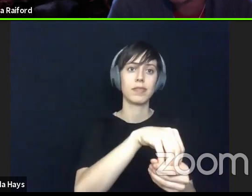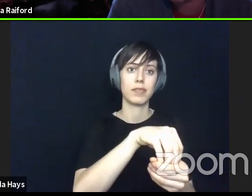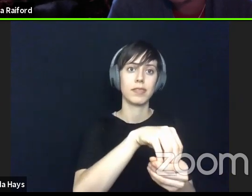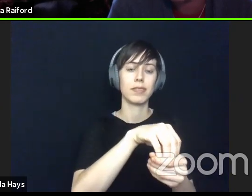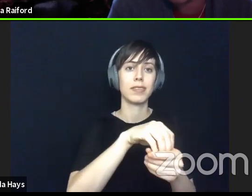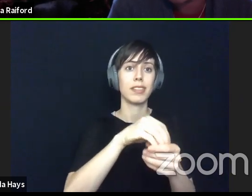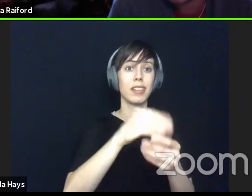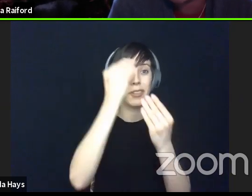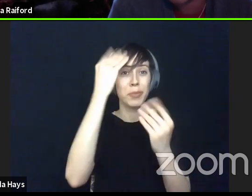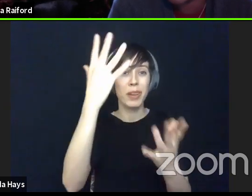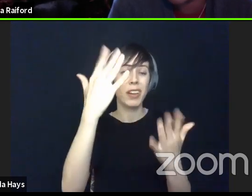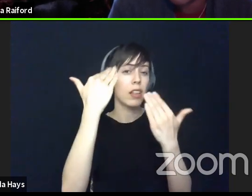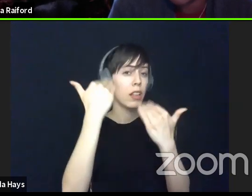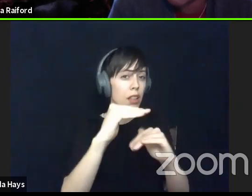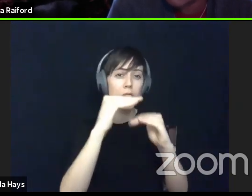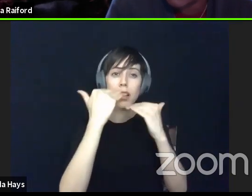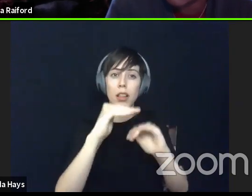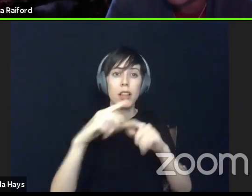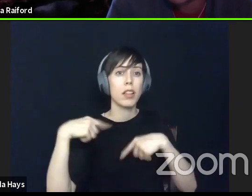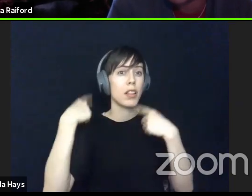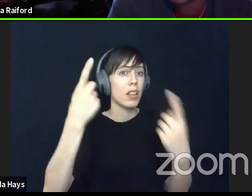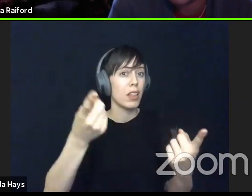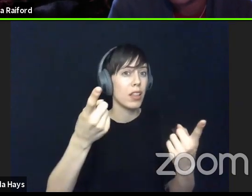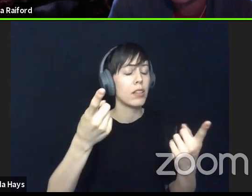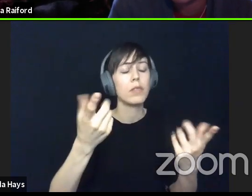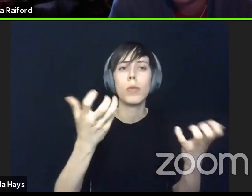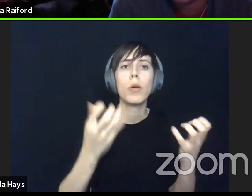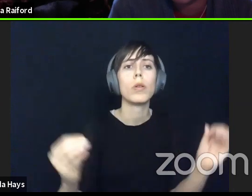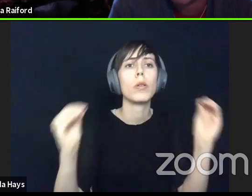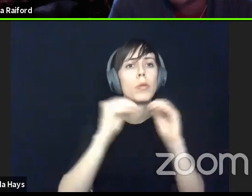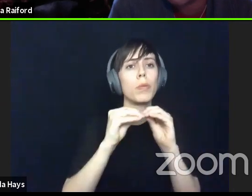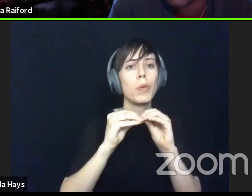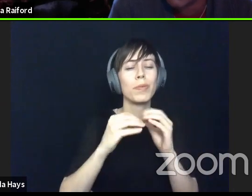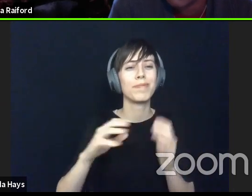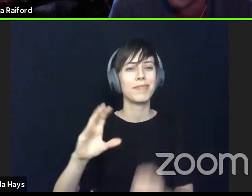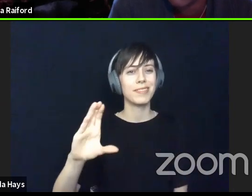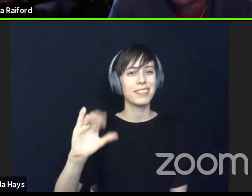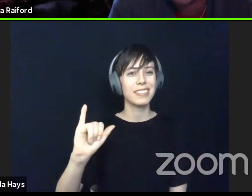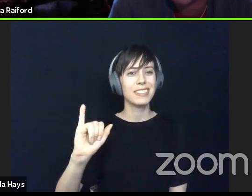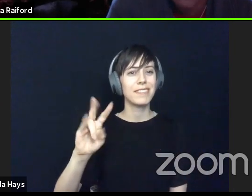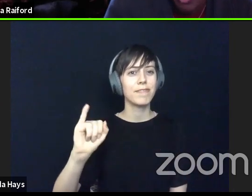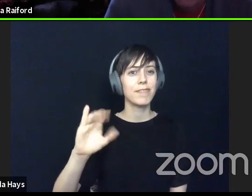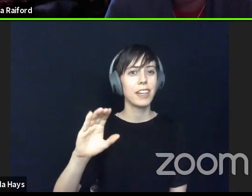on what it means to be a civically engaged, or to be